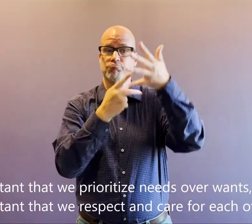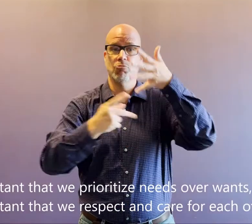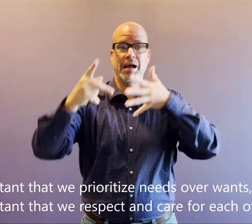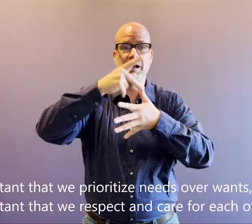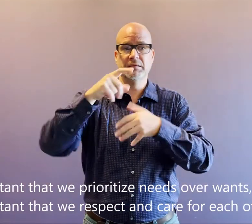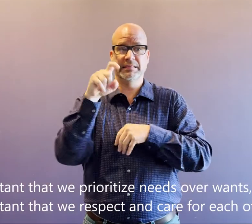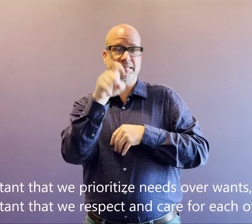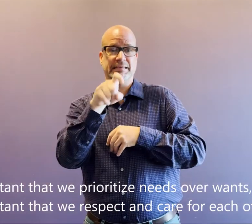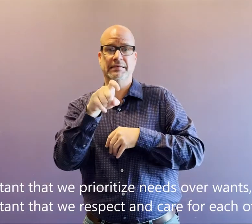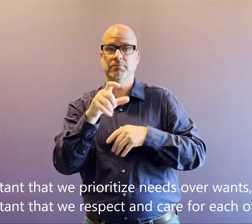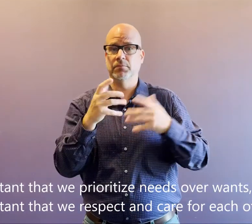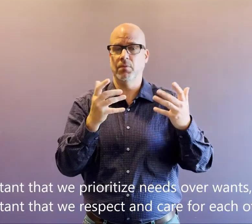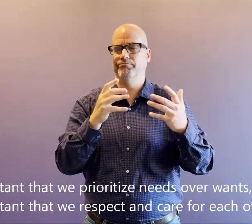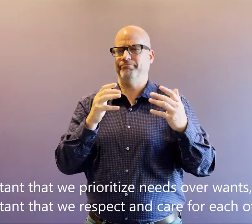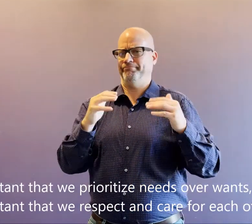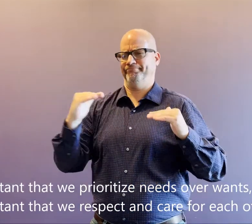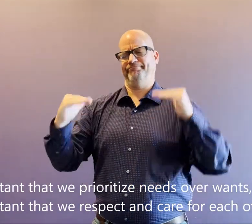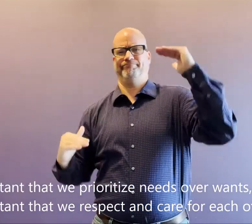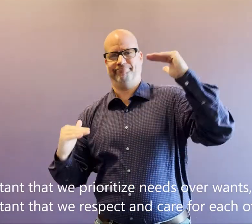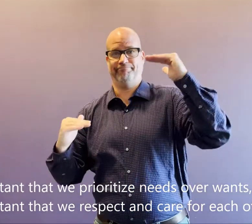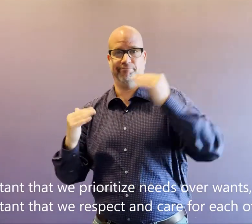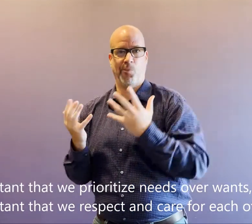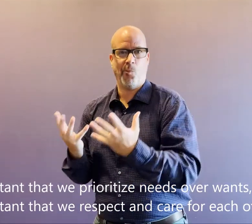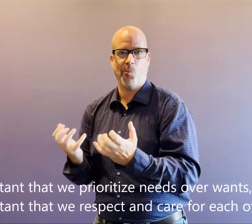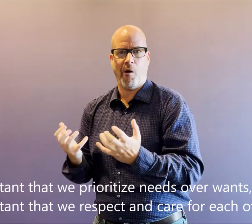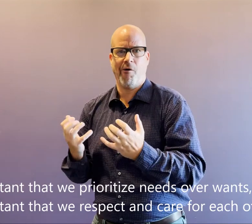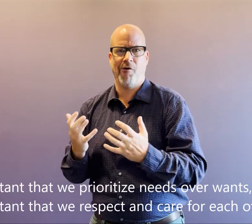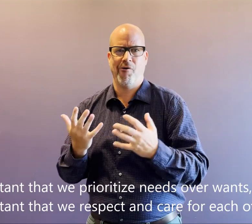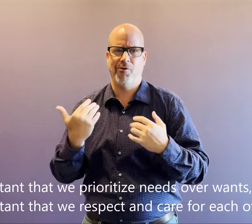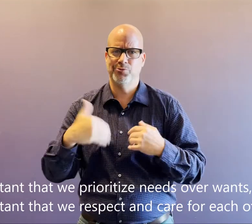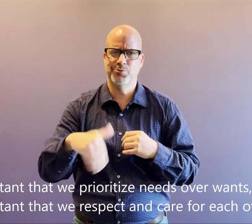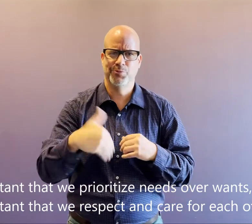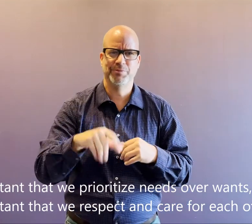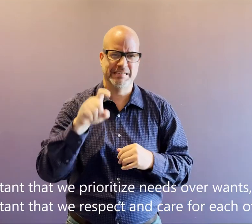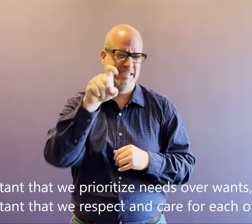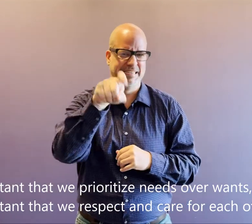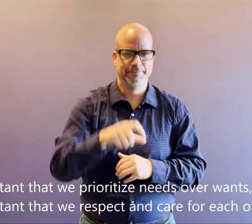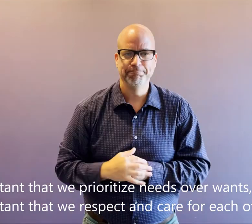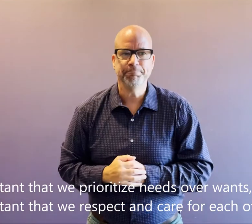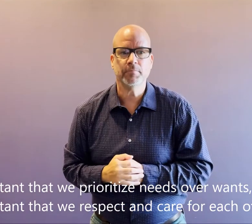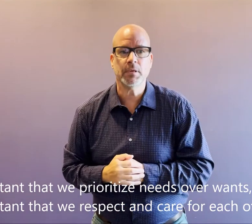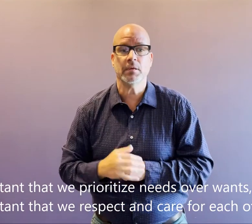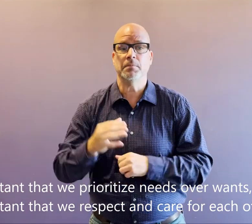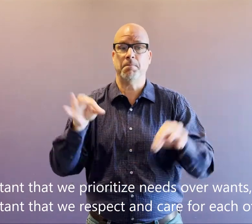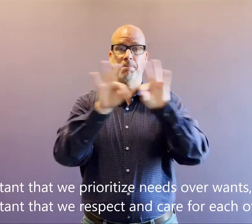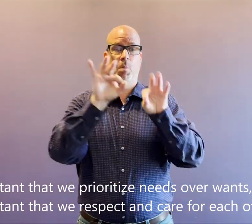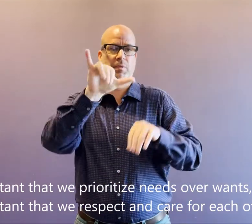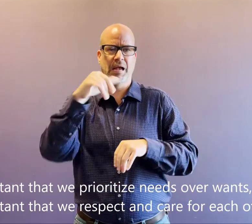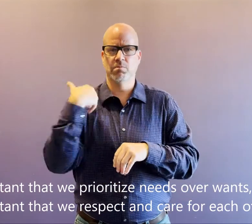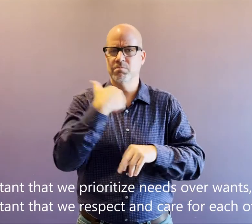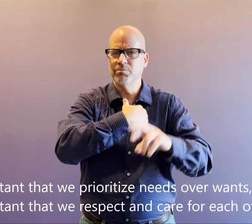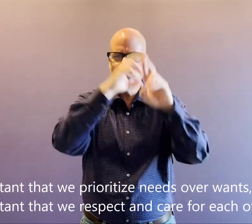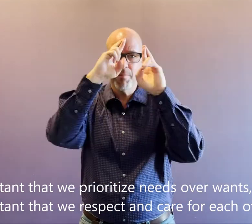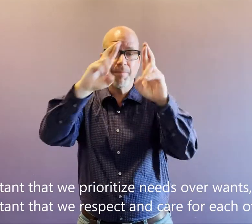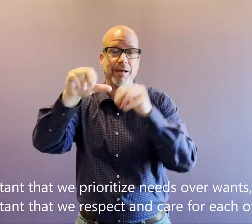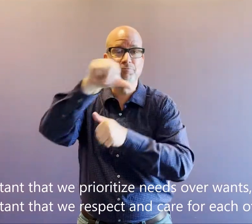Or jobs that work with vulnerable populations. It is important that we prioritize needs over wants.